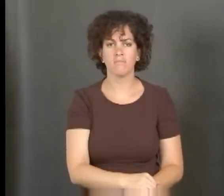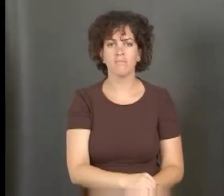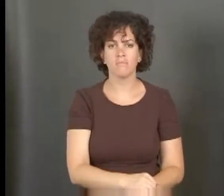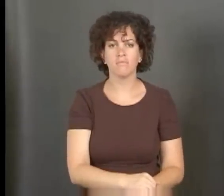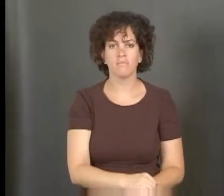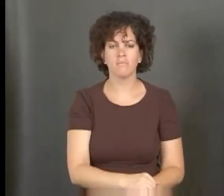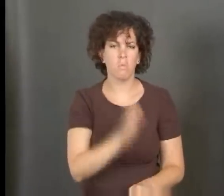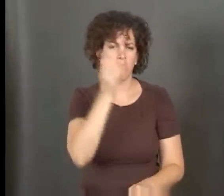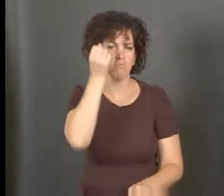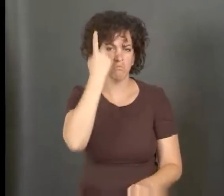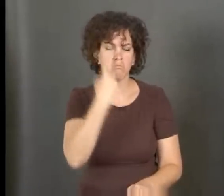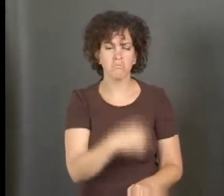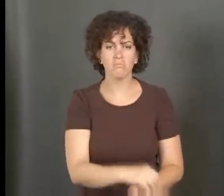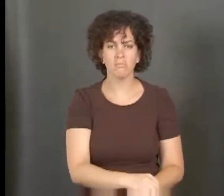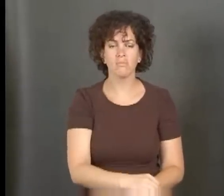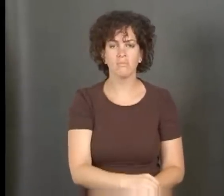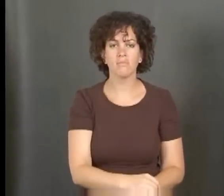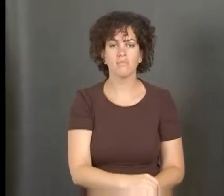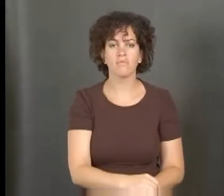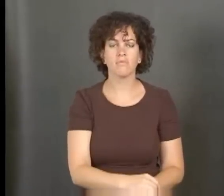just give the two numbers and someone would understand.